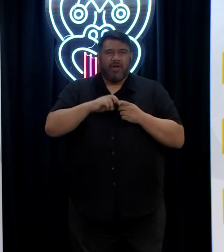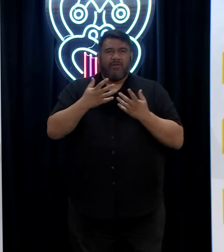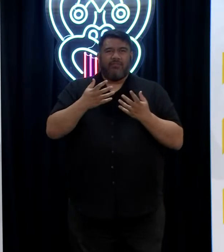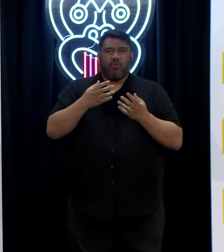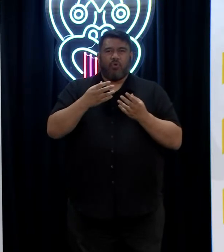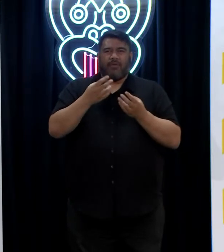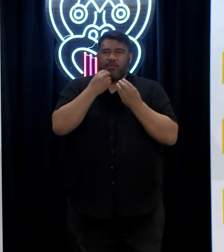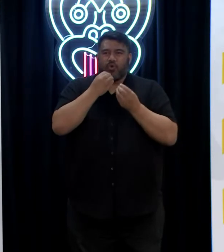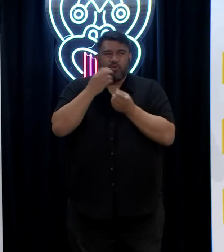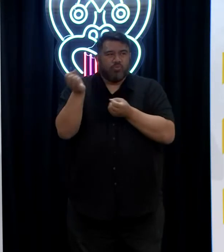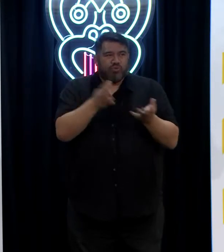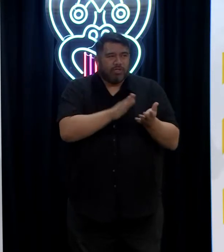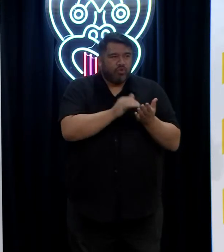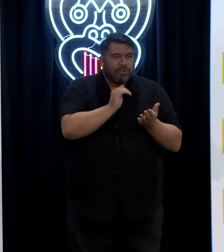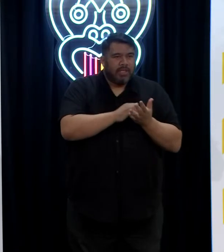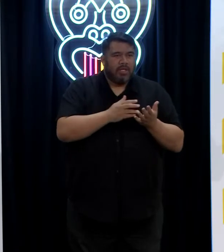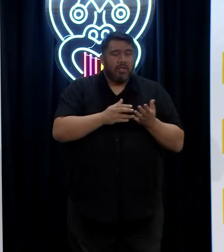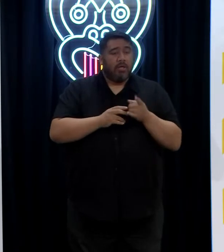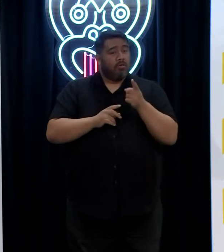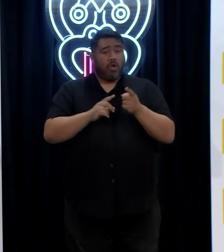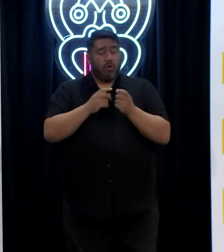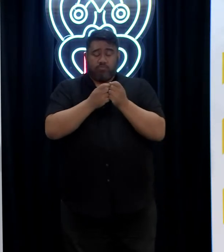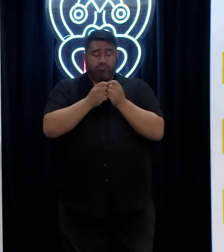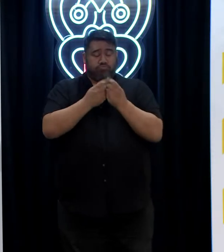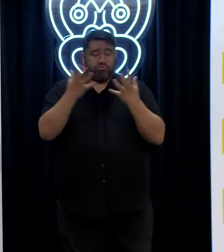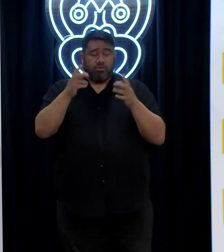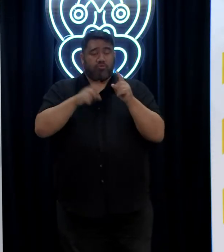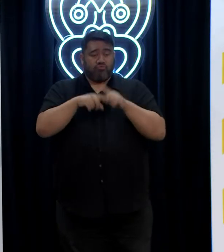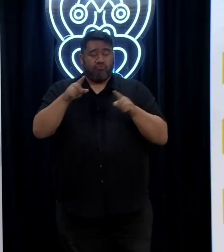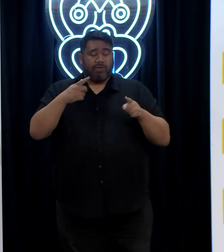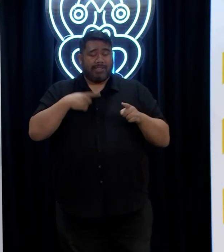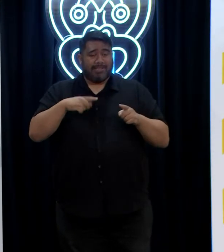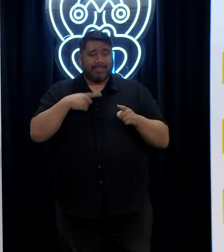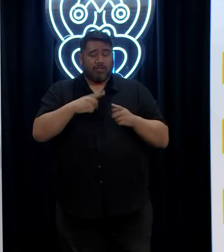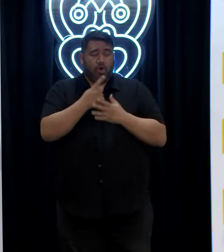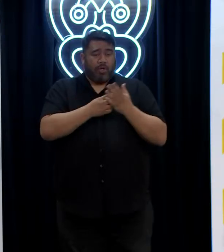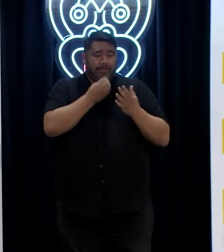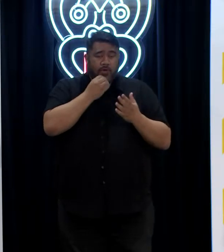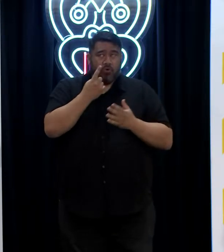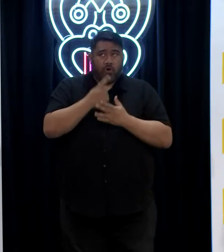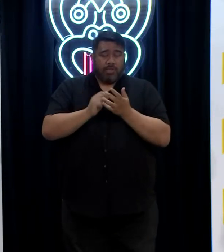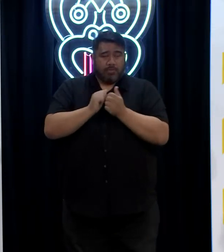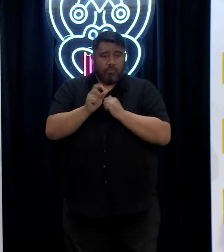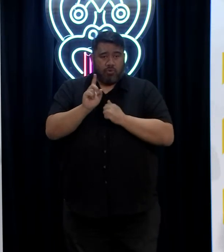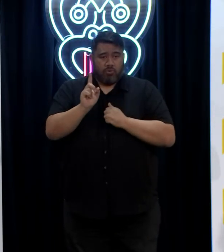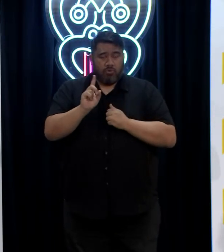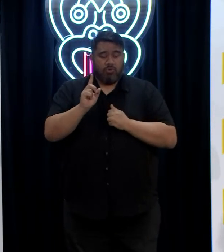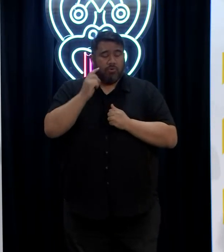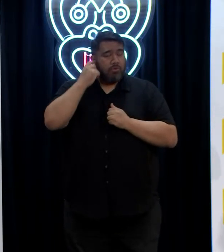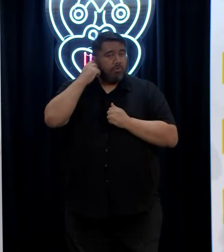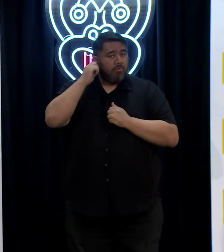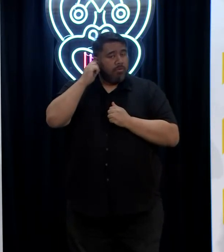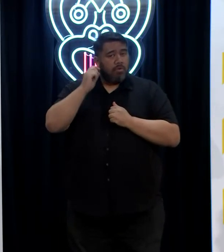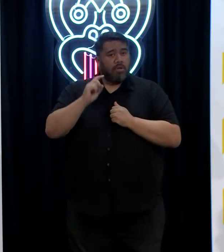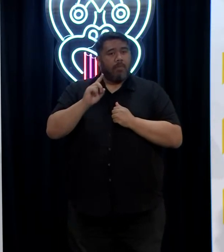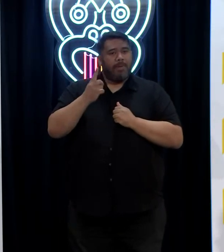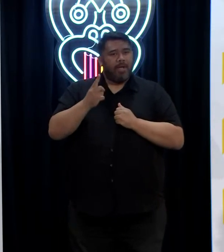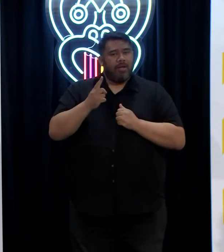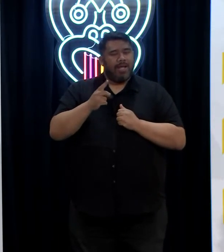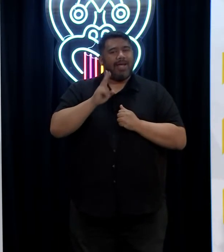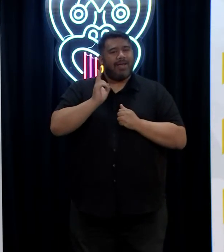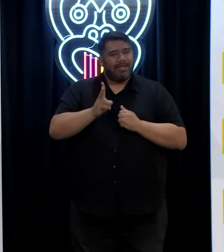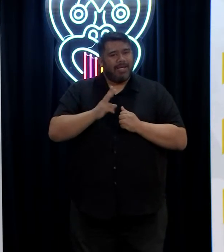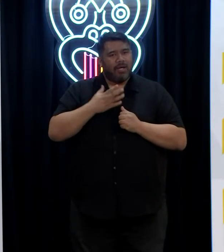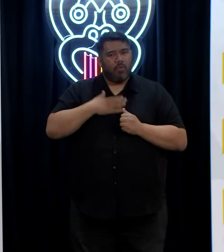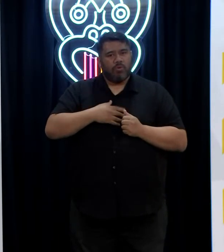It's a range of reasons why. It's not just to get food across the border. There are a range of reasons why people go through that process. But I reiterate again, this